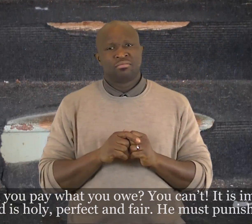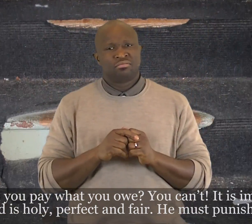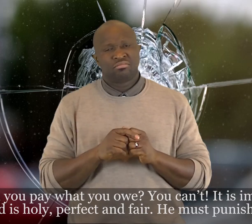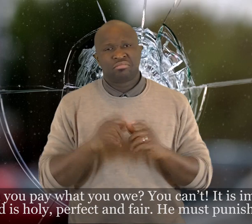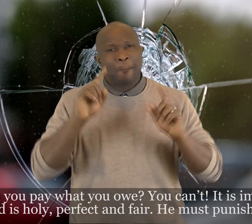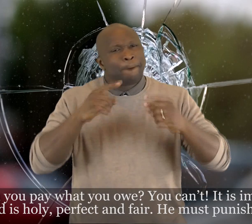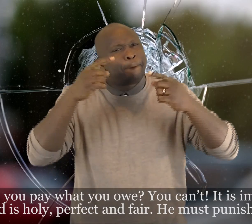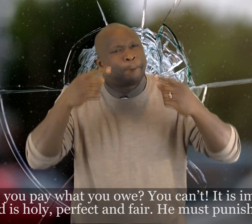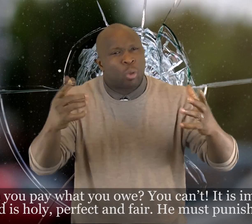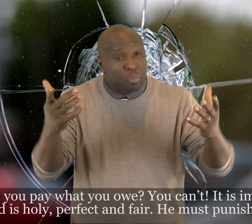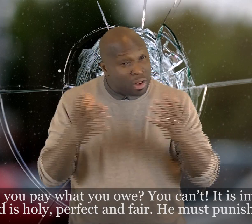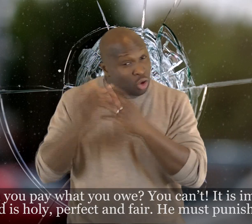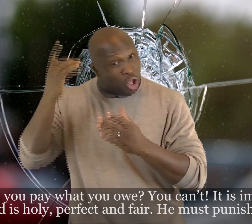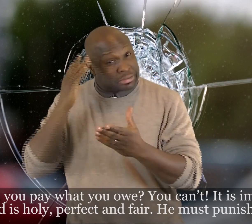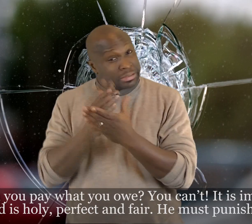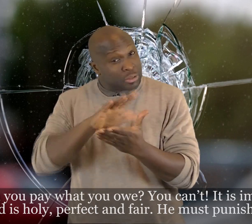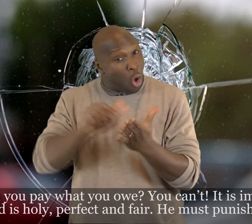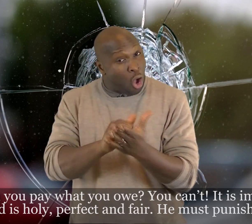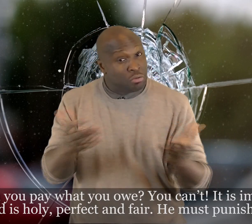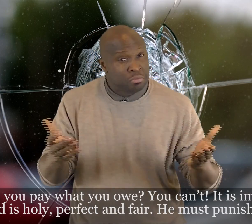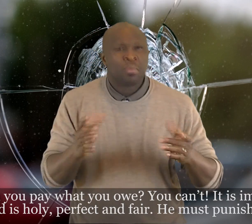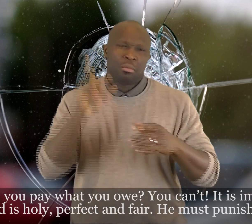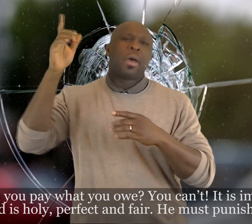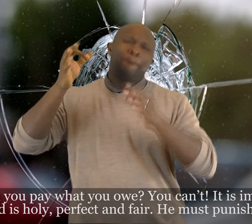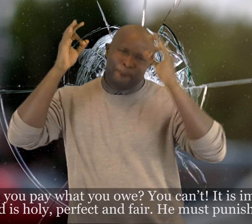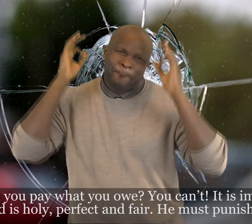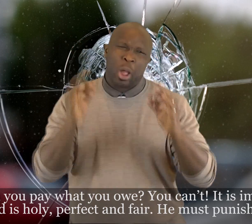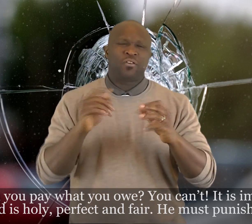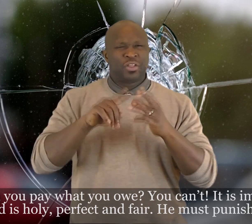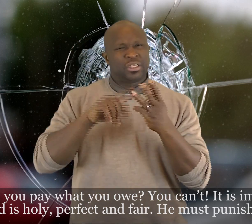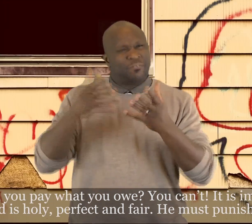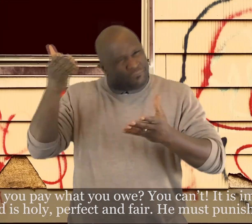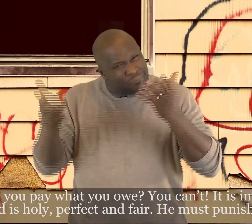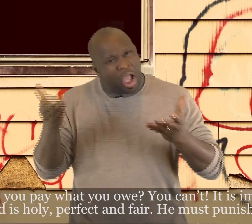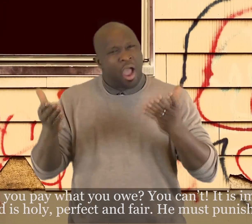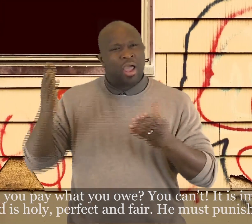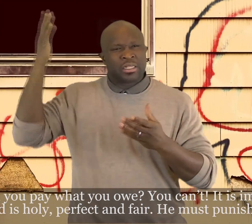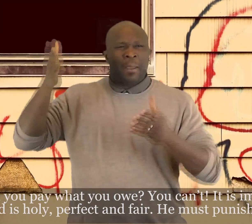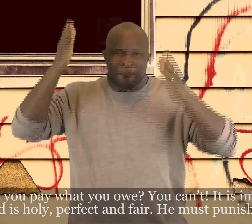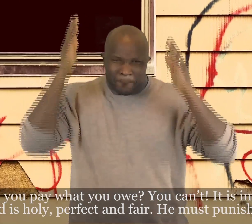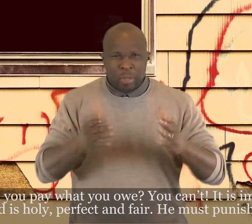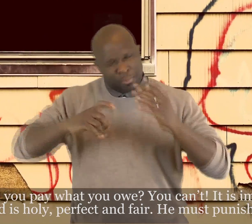and the insults to God, the things you've done, thought, and said? You